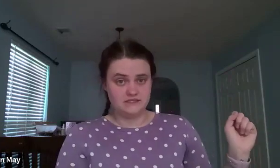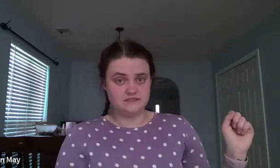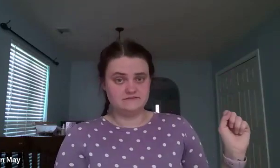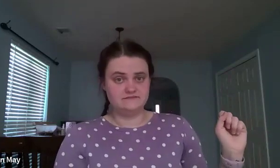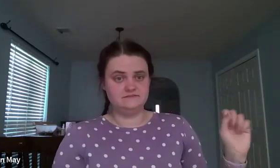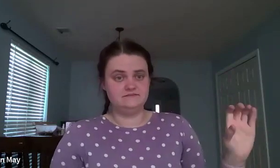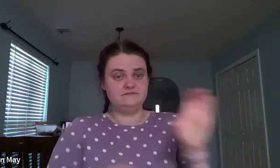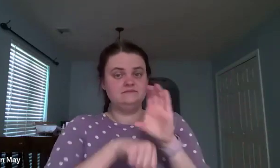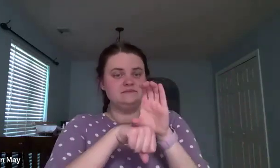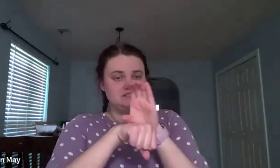chocolate,